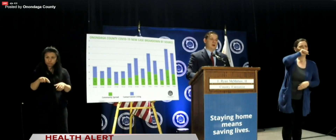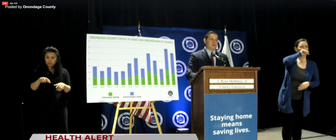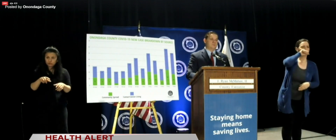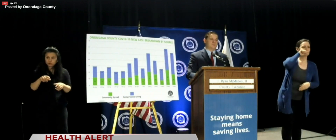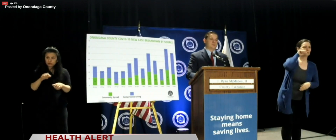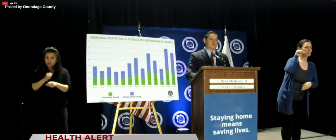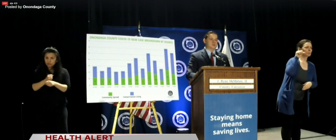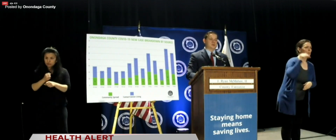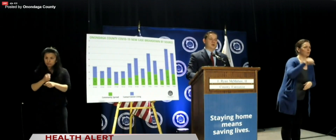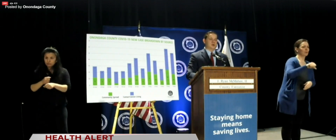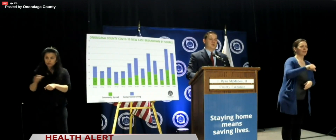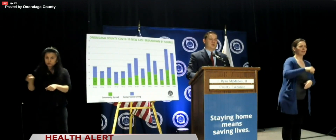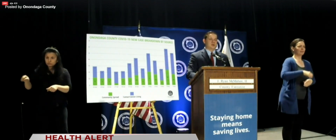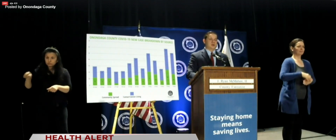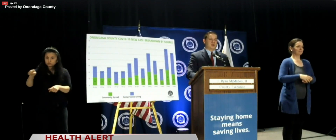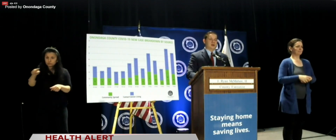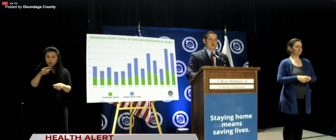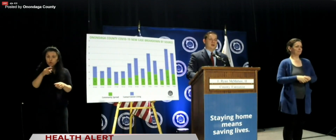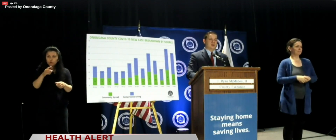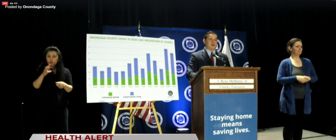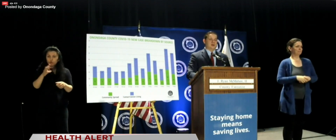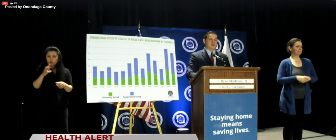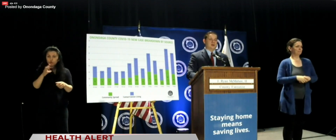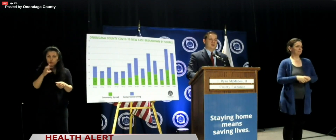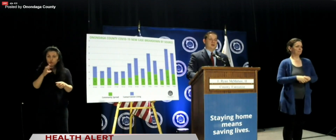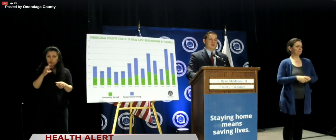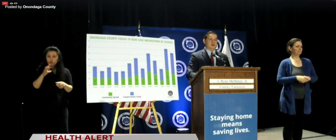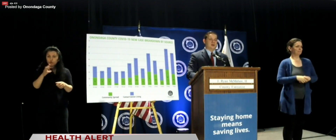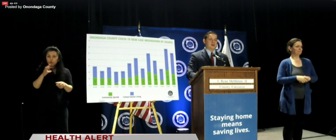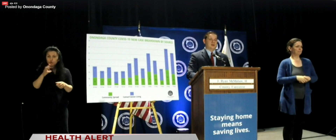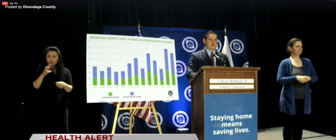And so the random